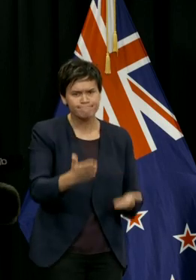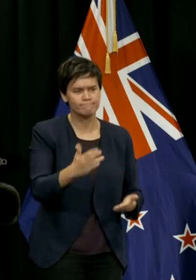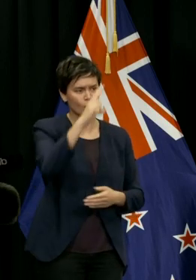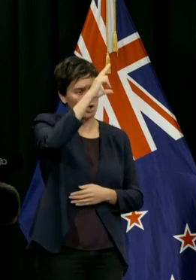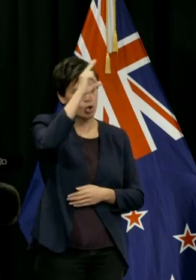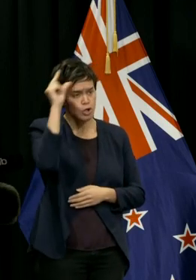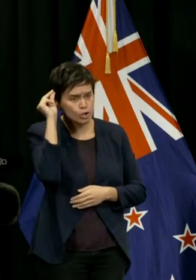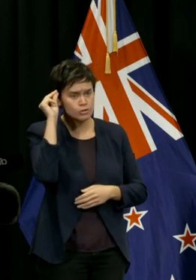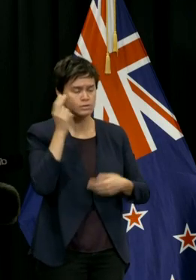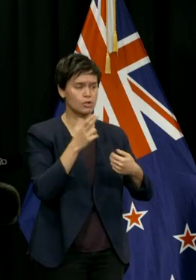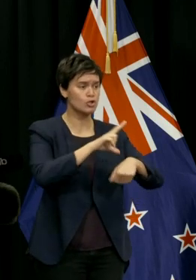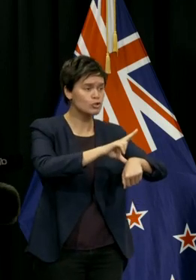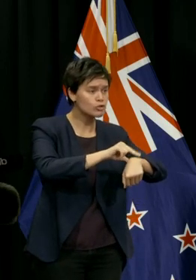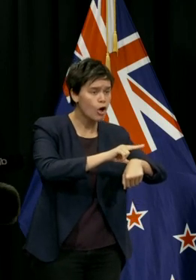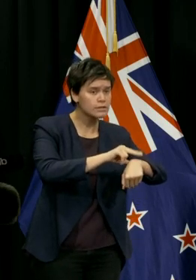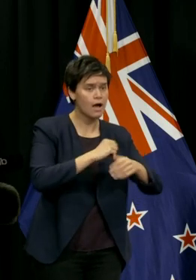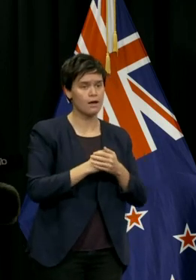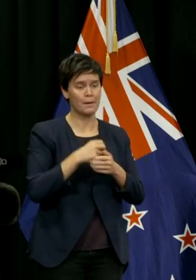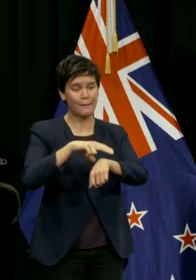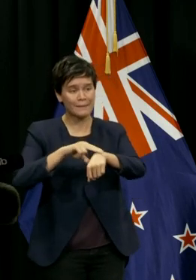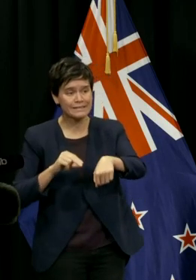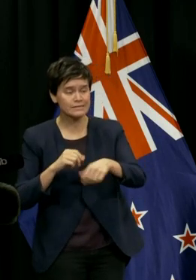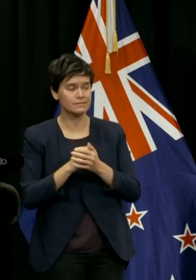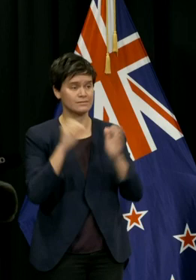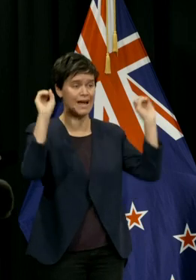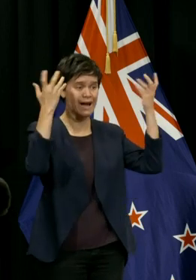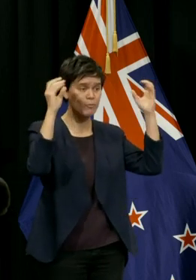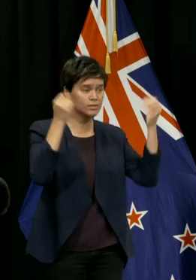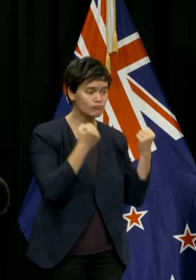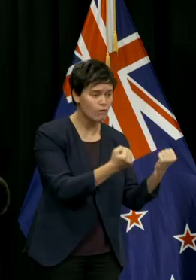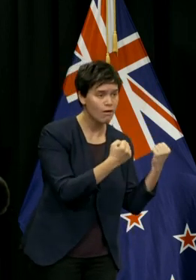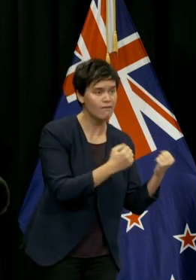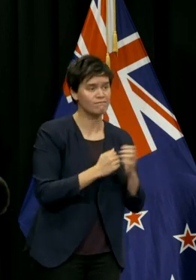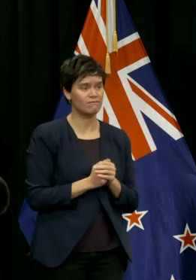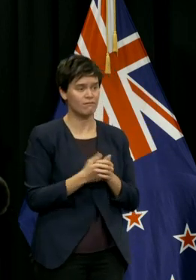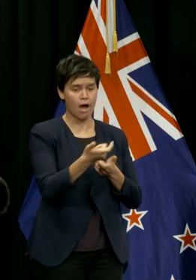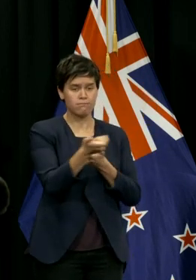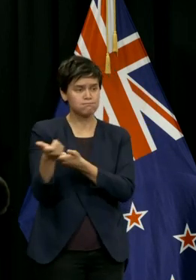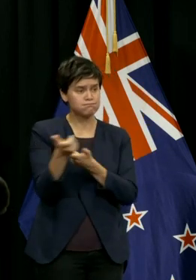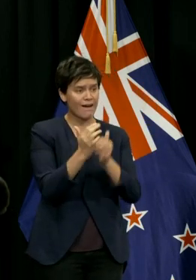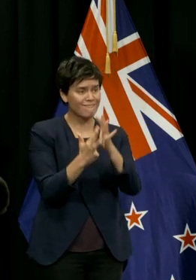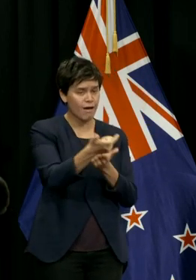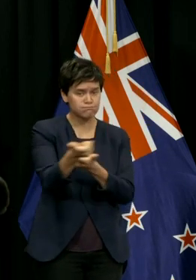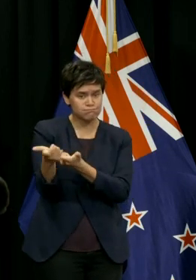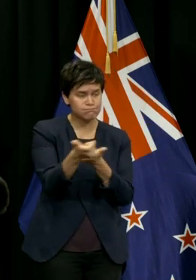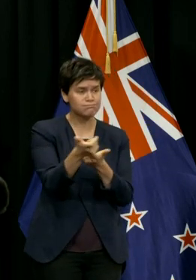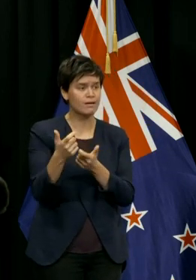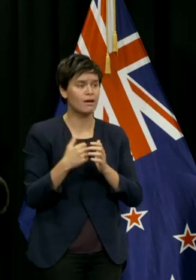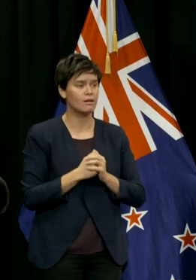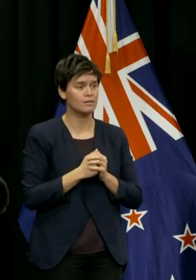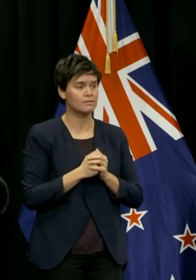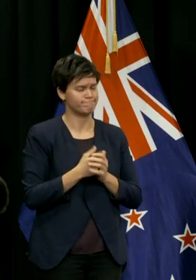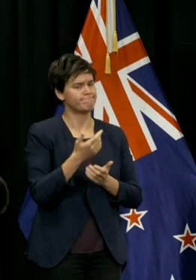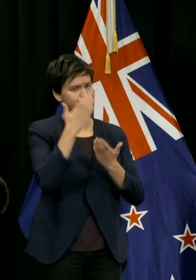our doctors, our police officers, our ambulance officers, our firefighters. But they are joined now by a